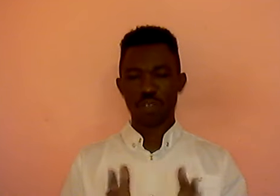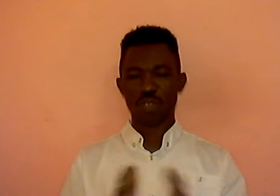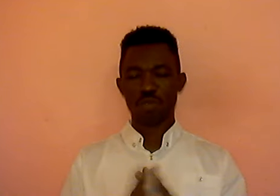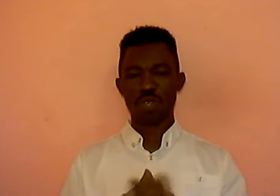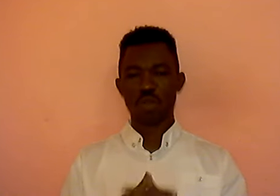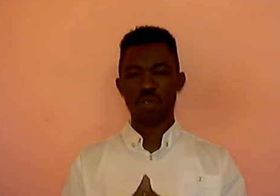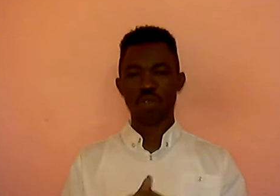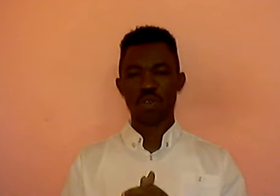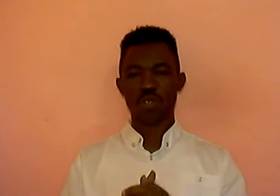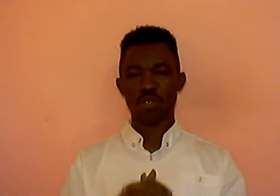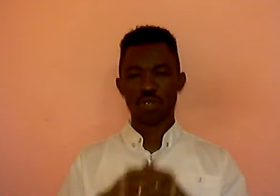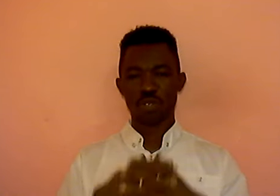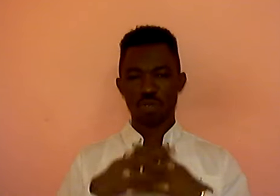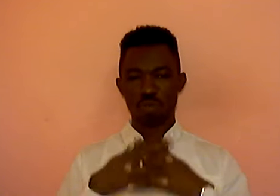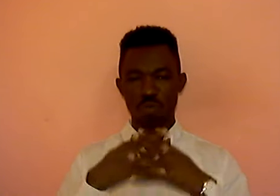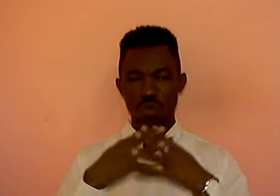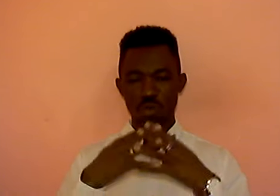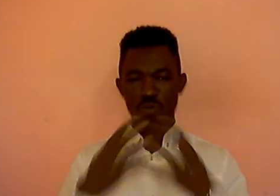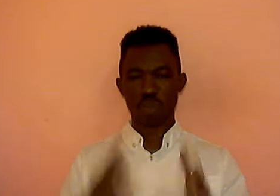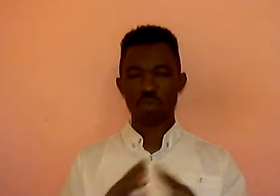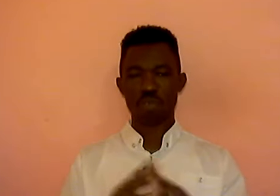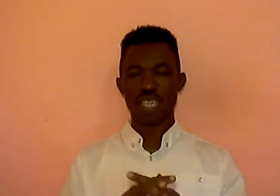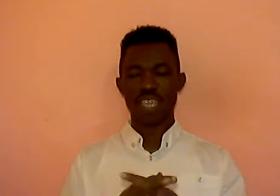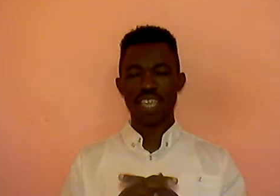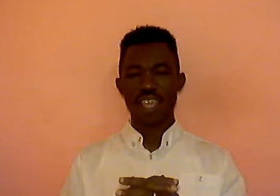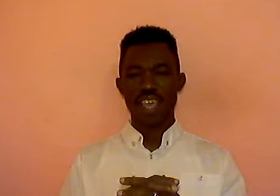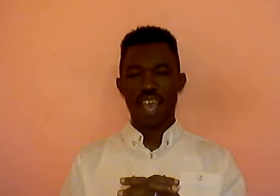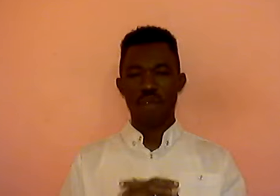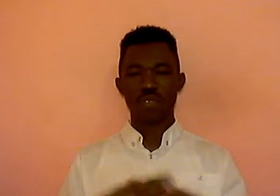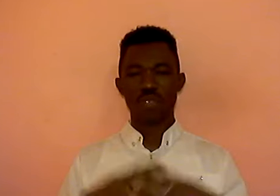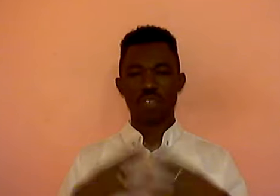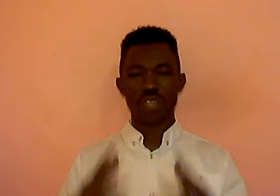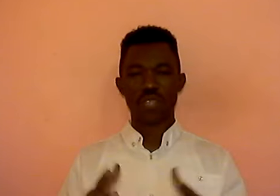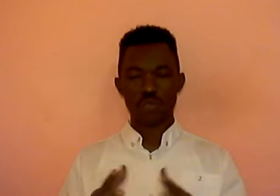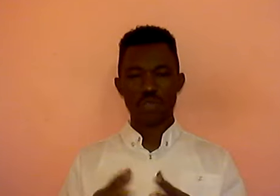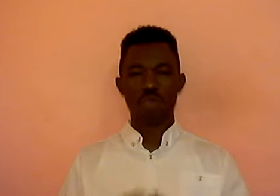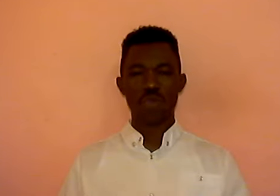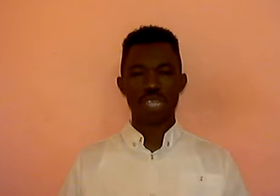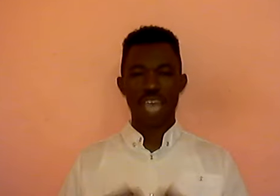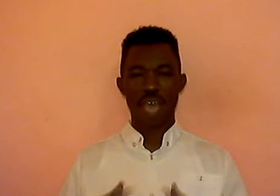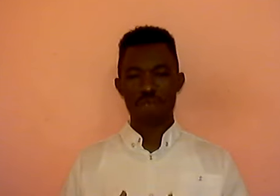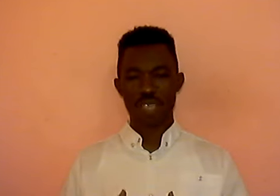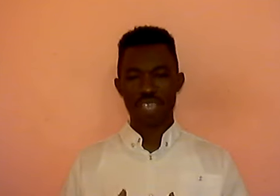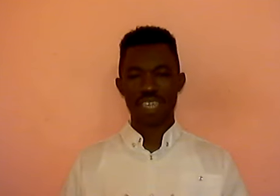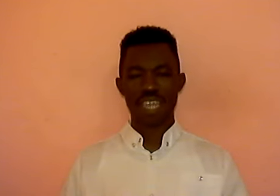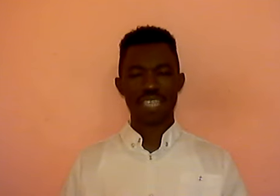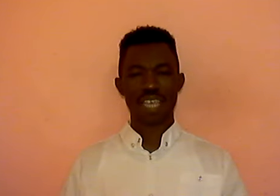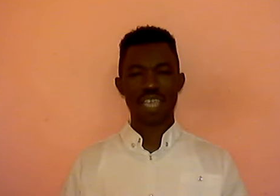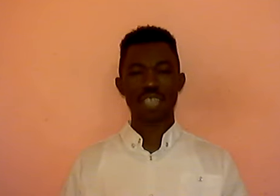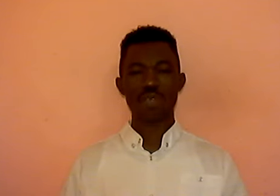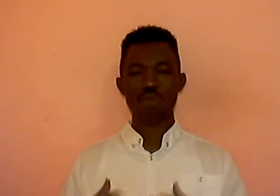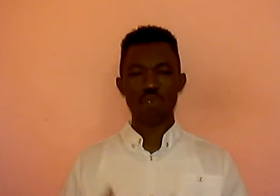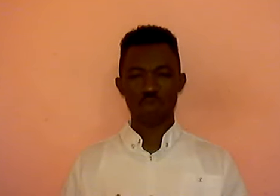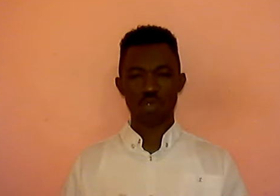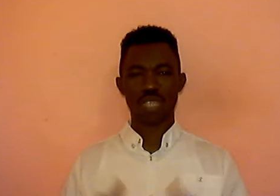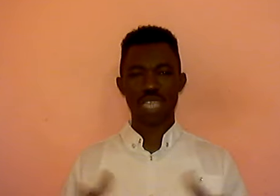to me or what God spoke to me. I want to reveal to you. I'm always happy in this exciting mood to tell